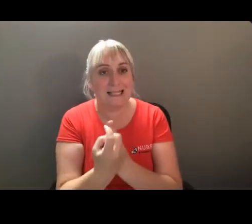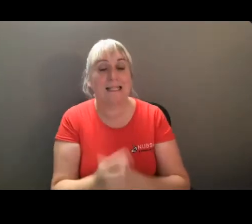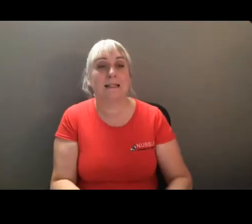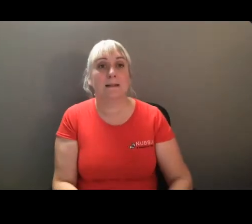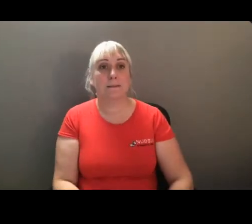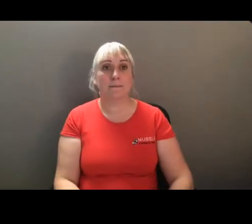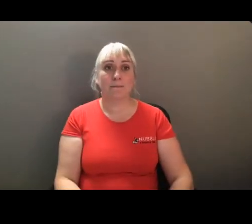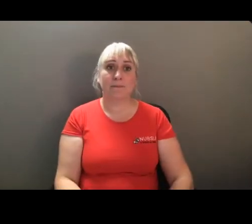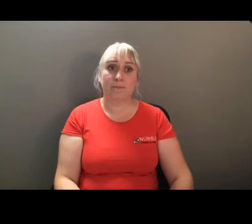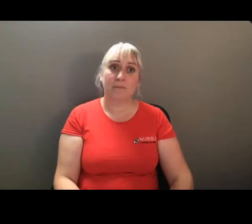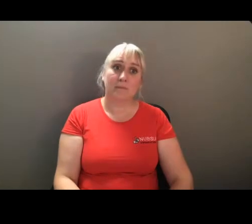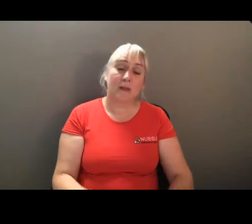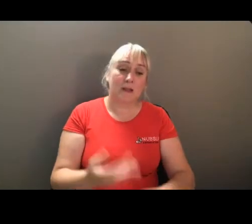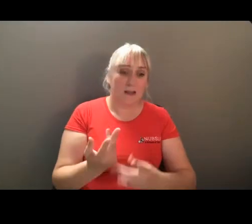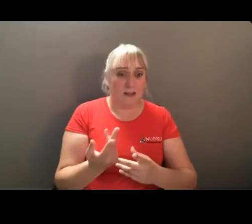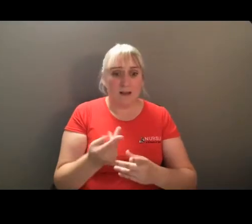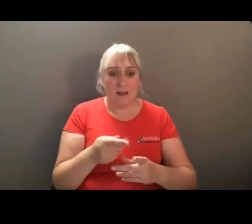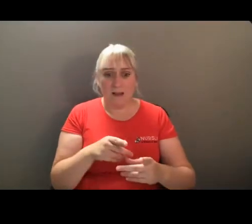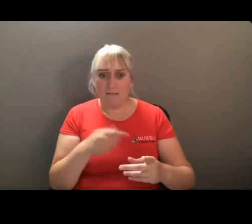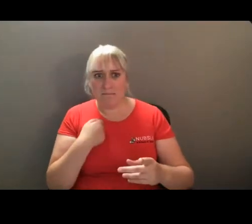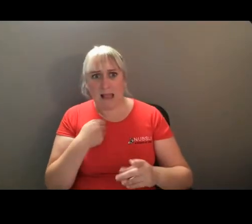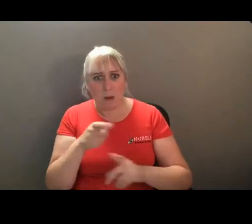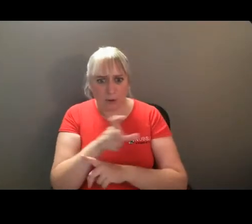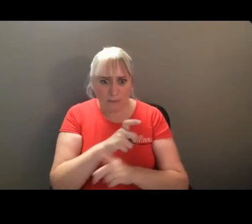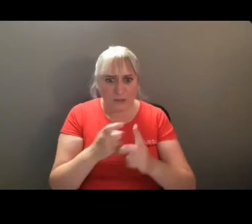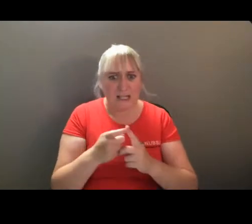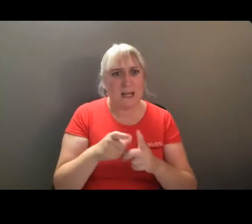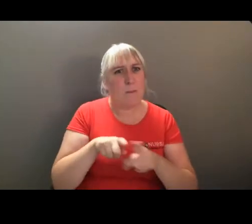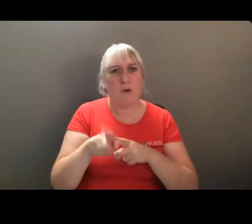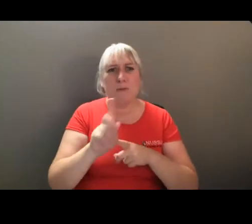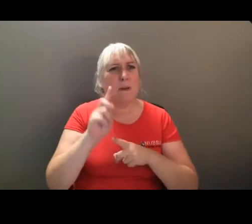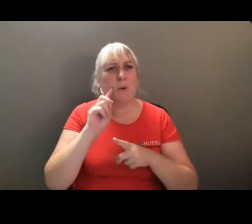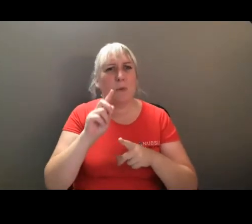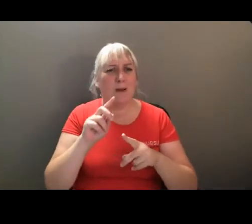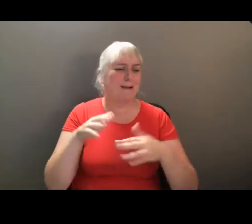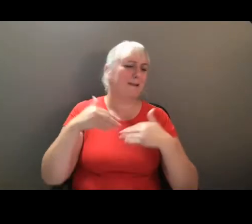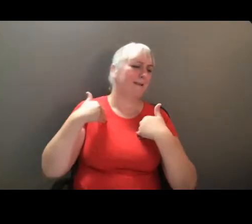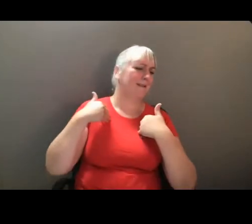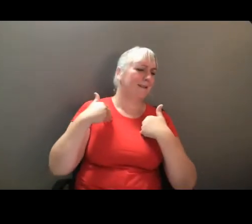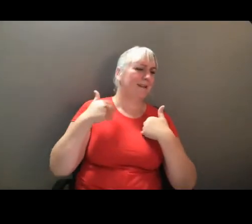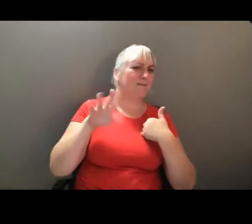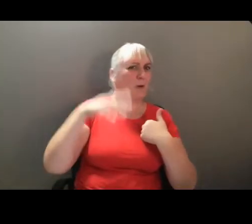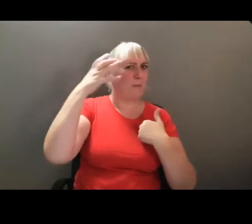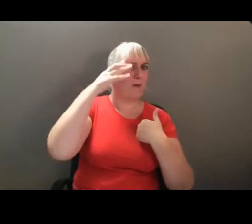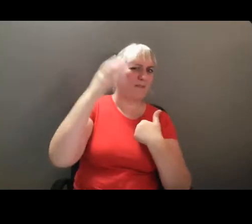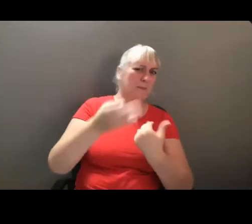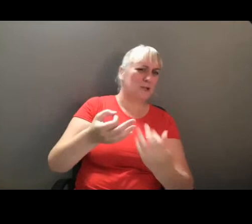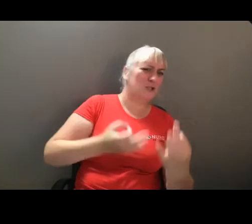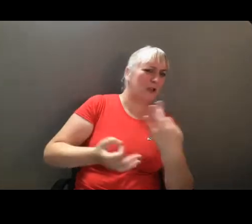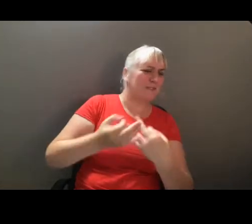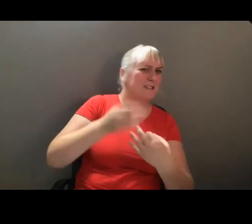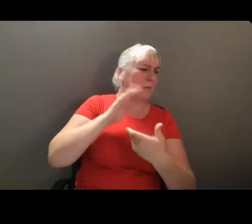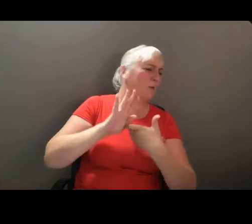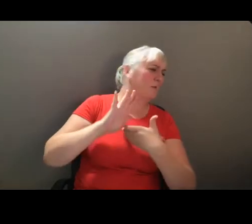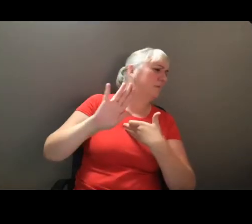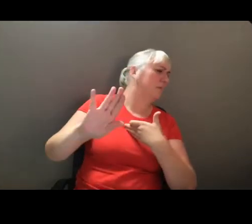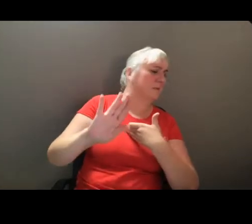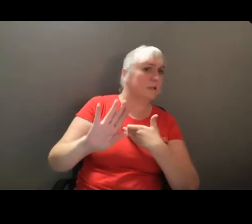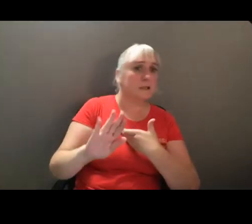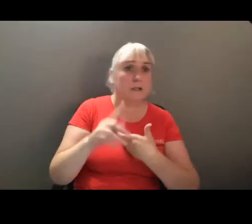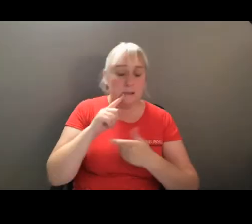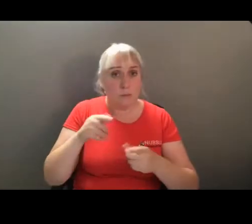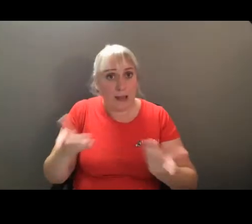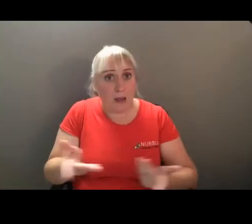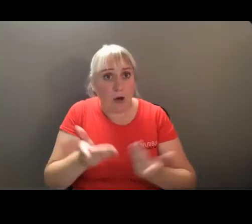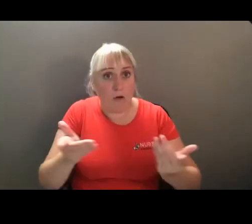ordinarily wouldn't participate in any government survey, any local authority consultation, and wouldn't do anything like that. But we will